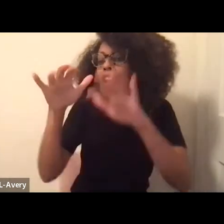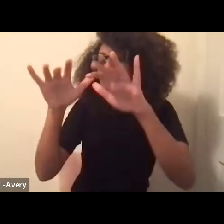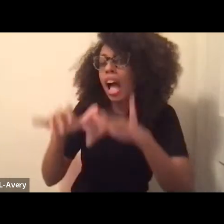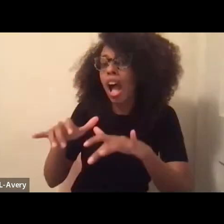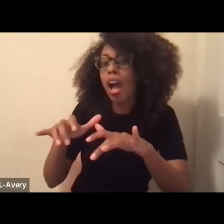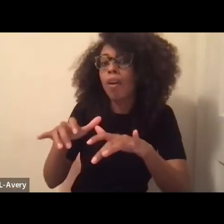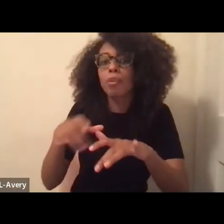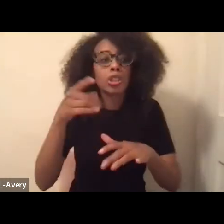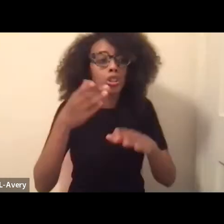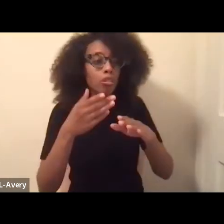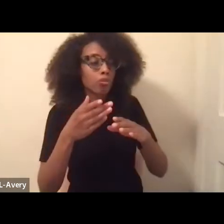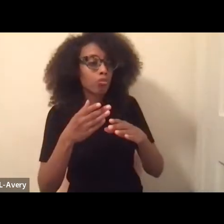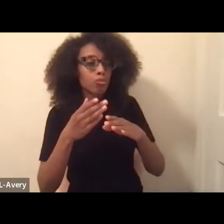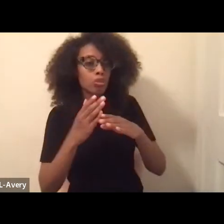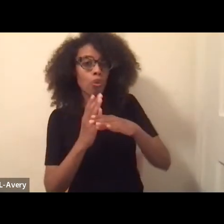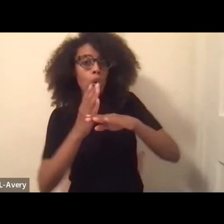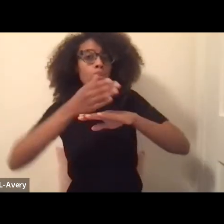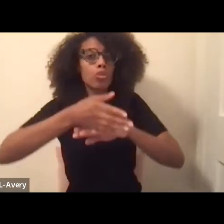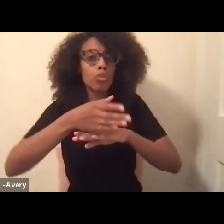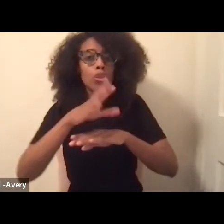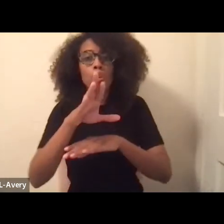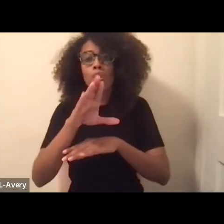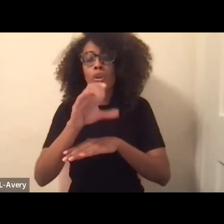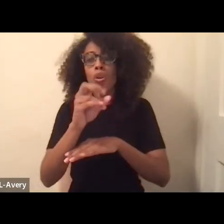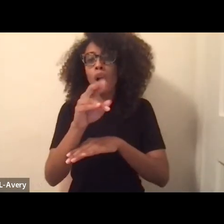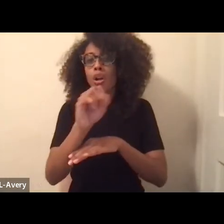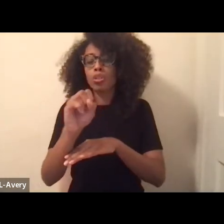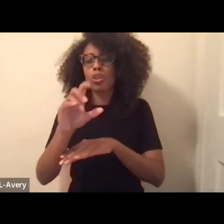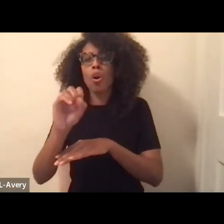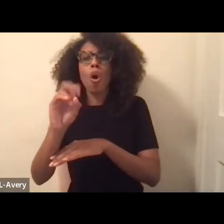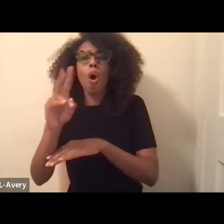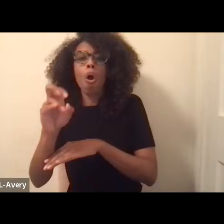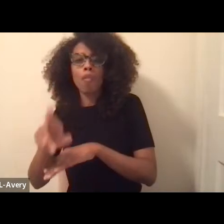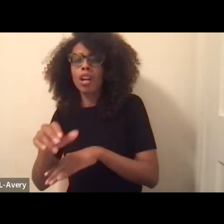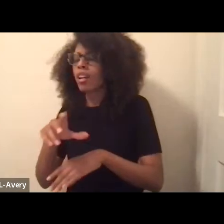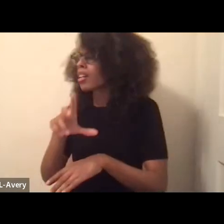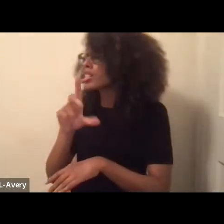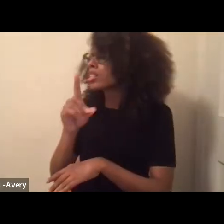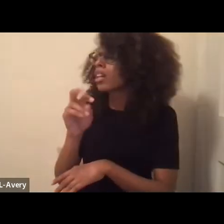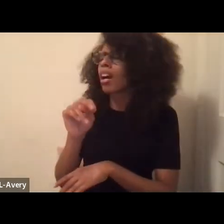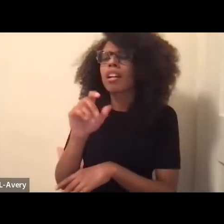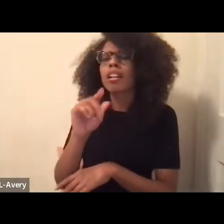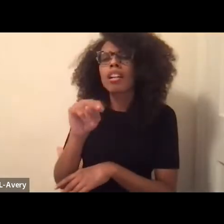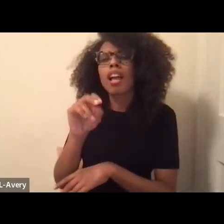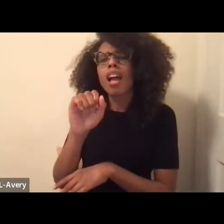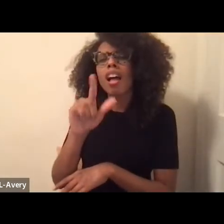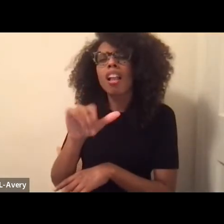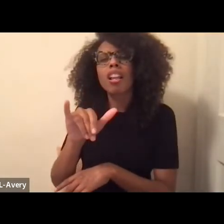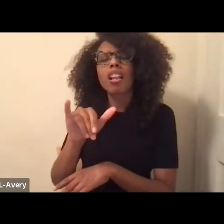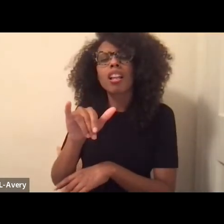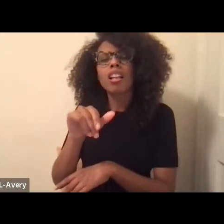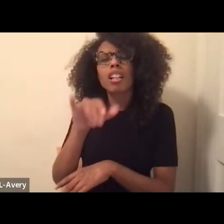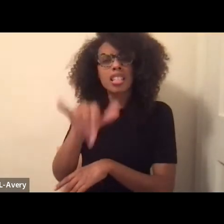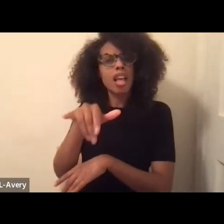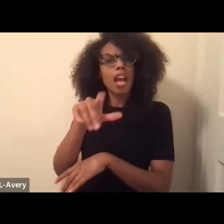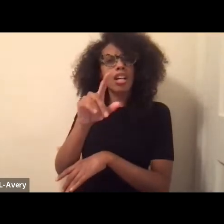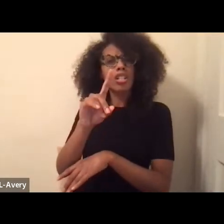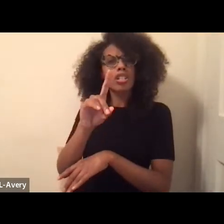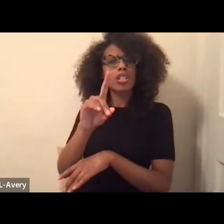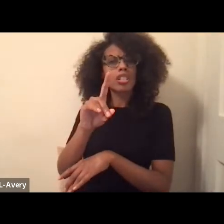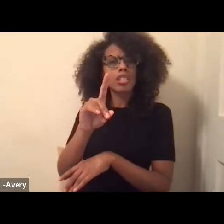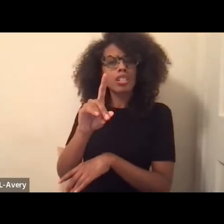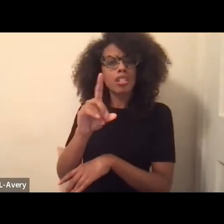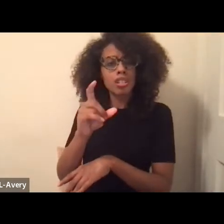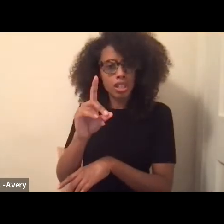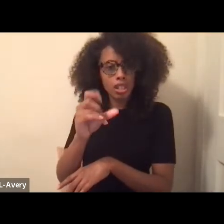to cross over. Darnell just typed it in the chat. Darnell, you want to? Is that Darnell? Oh, Damali. Is